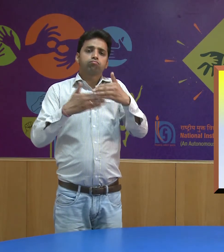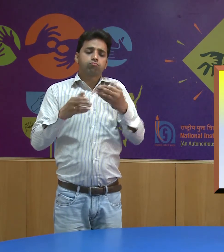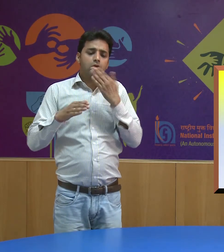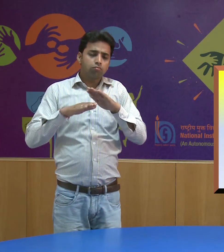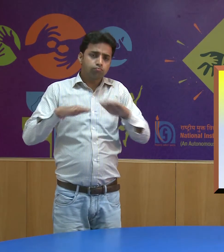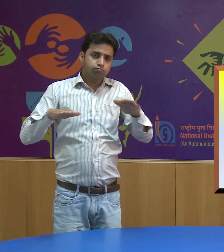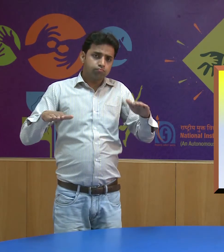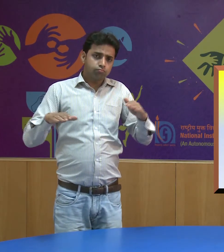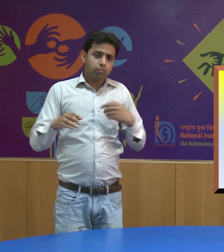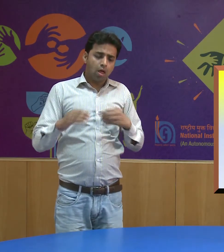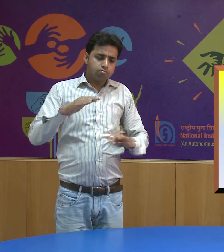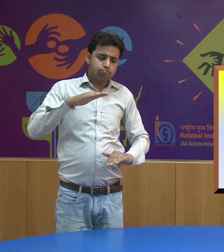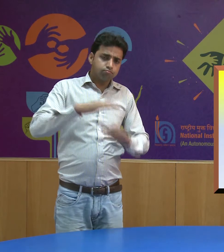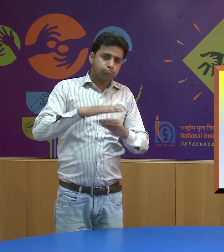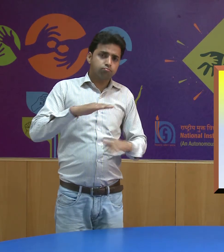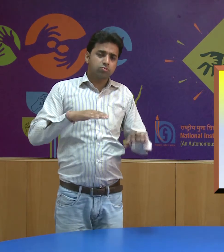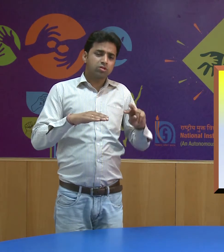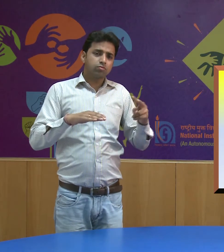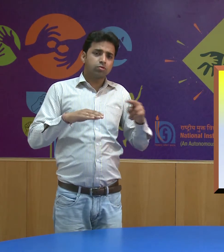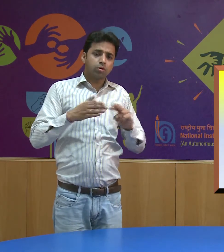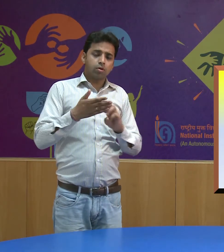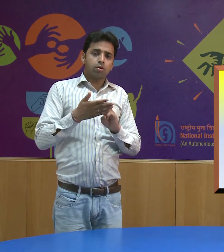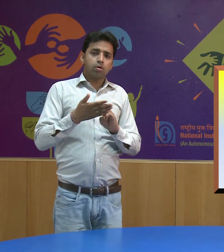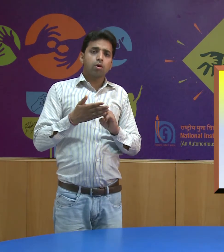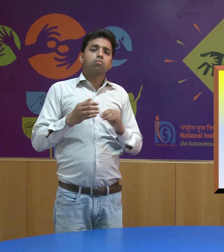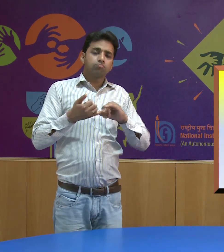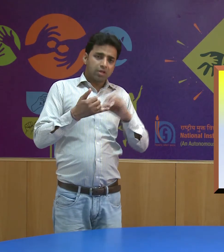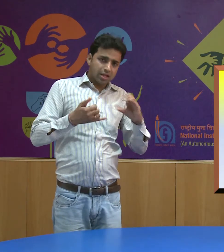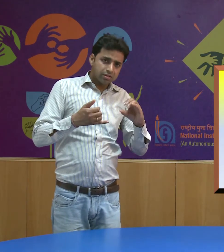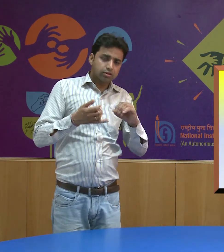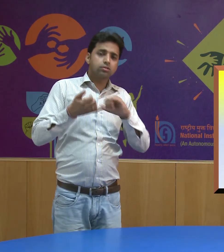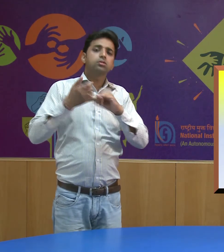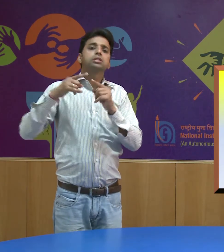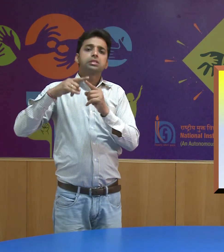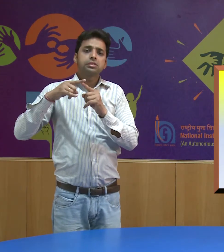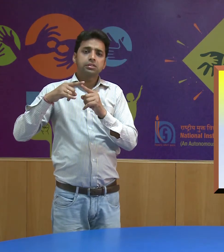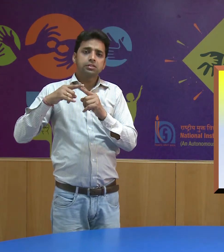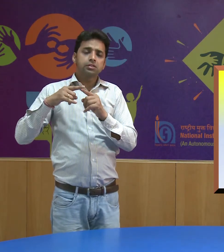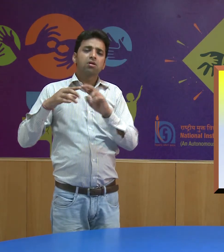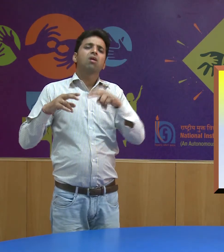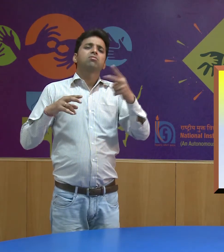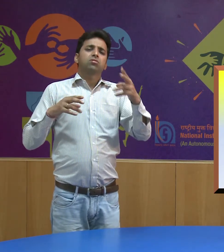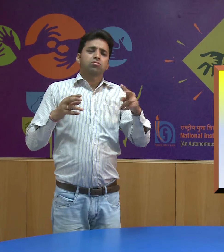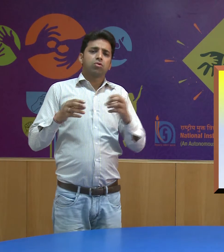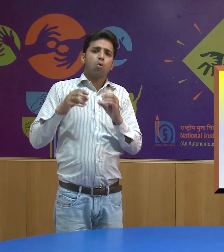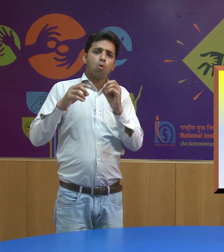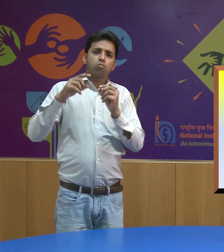from the minority community, SC, ST and other weaker section of the society.